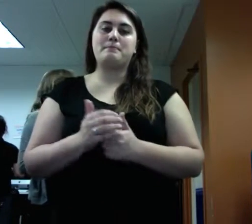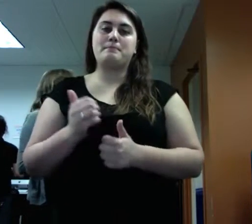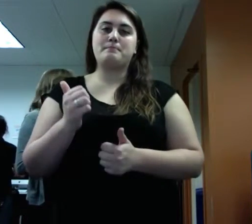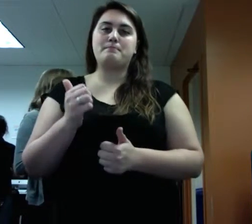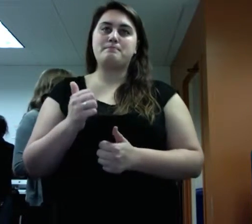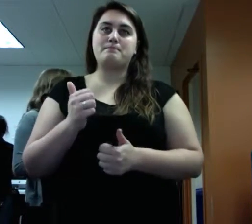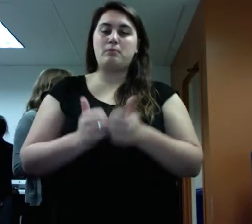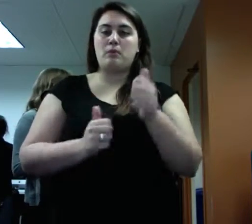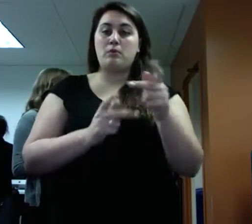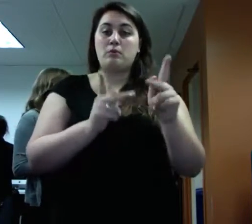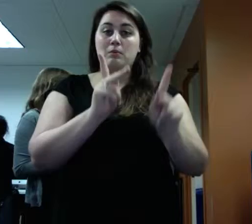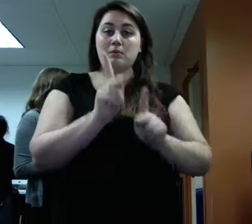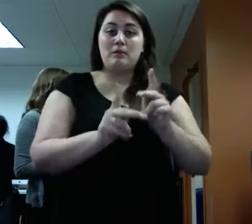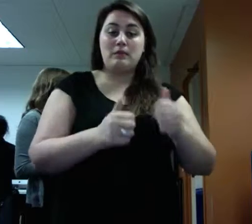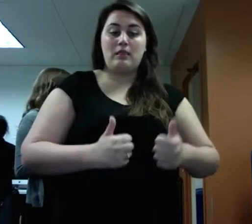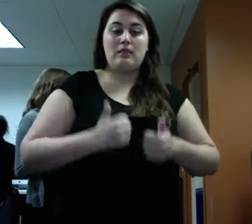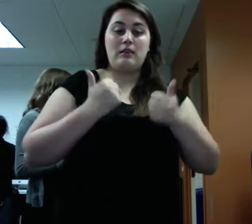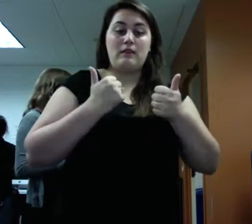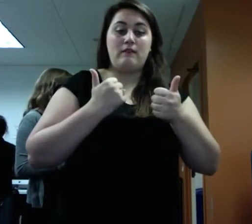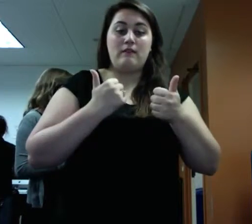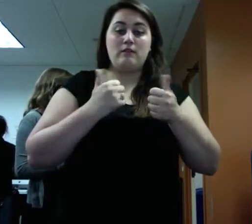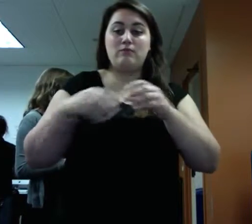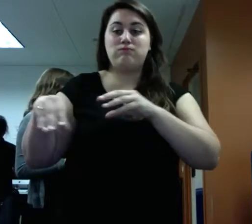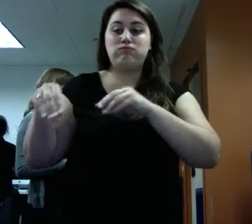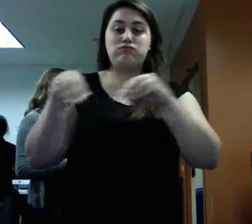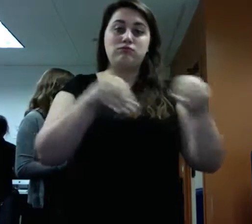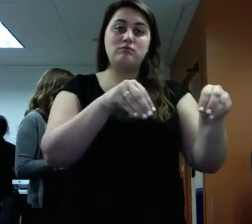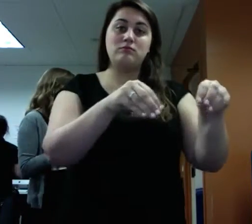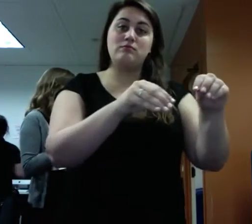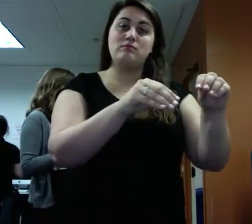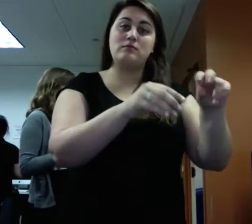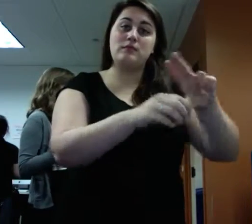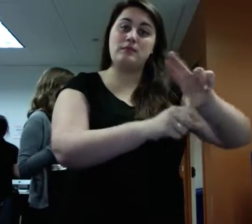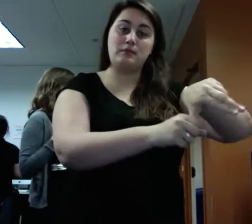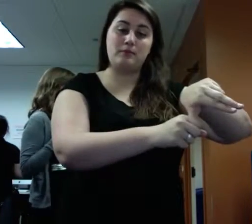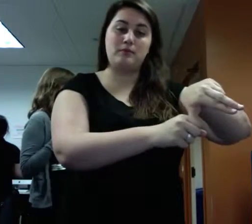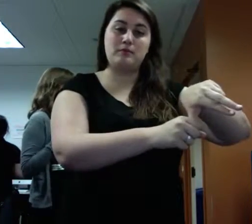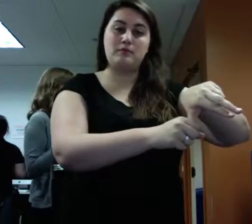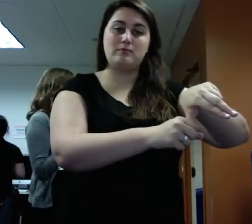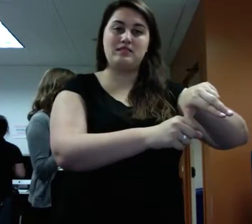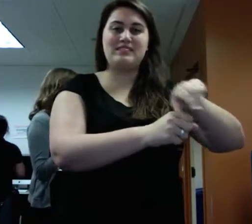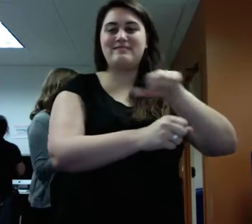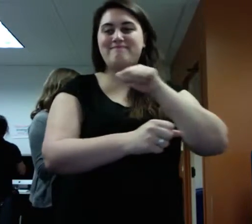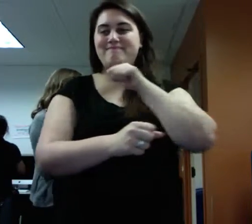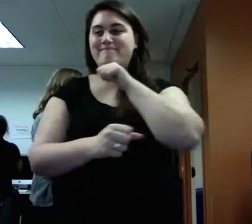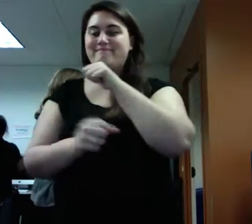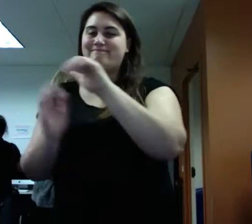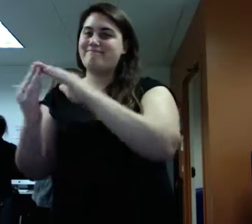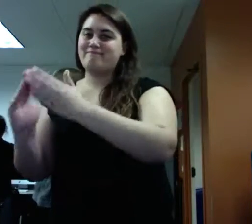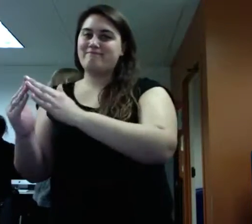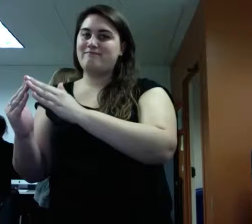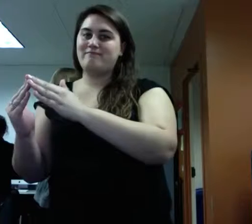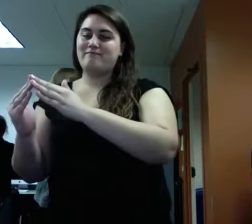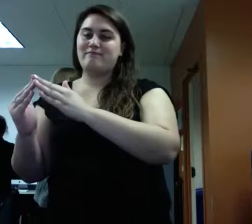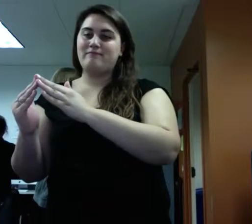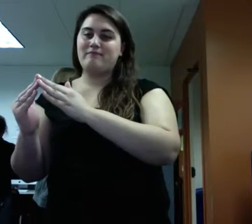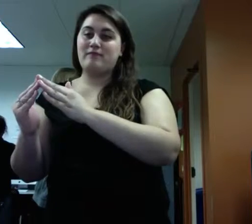more than half of our urban populations were located in the down in the central parts of the city. Today, less than